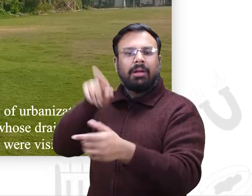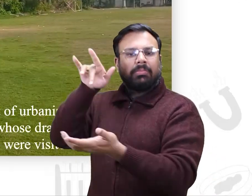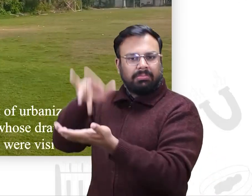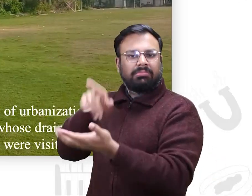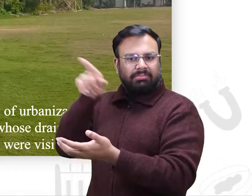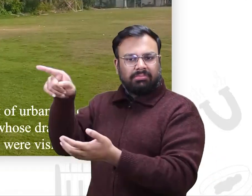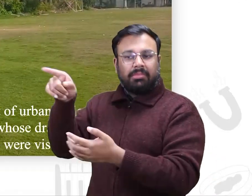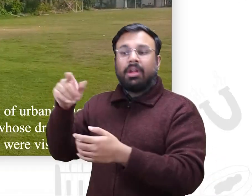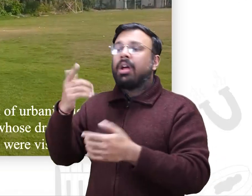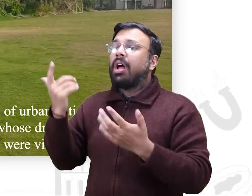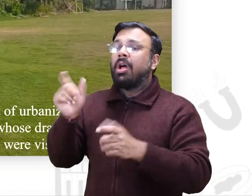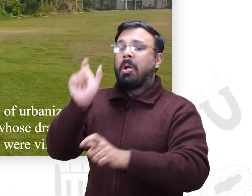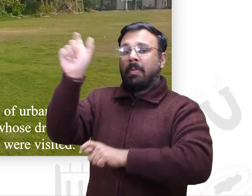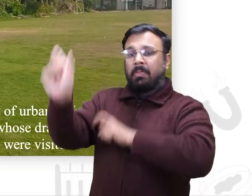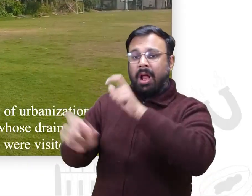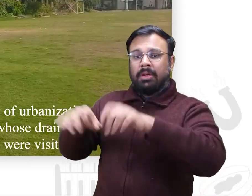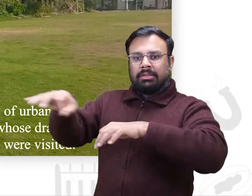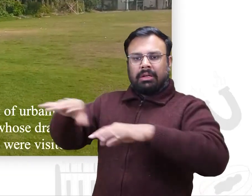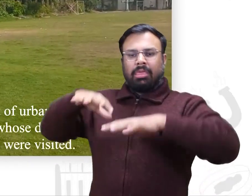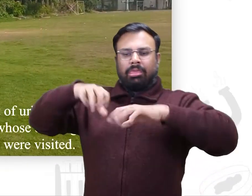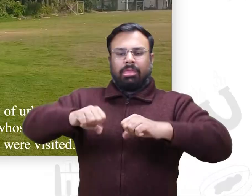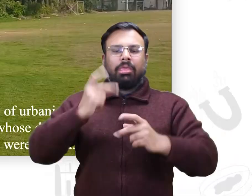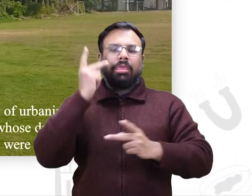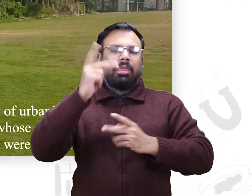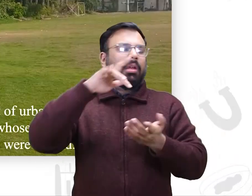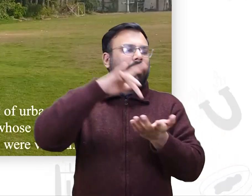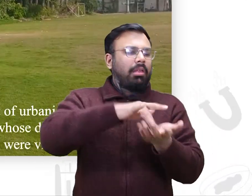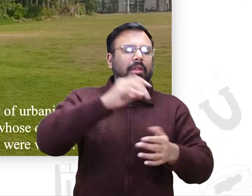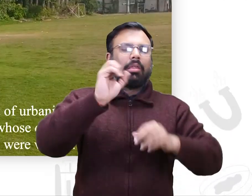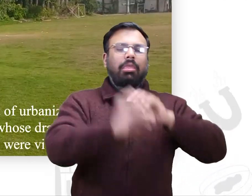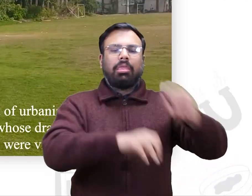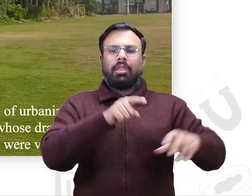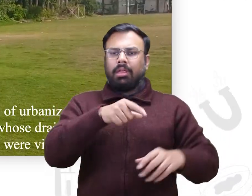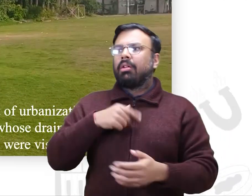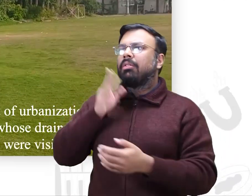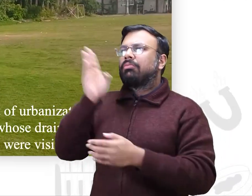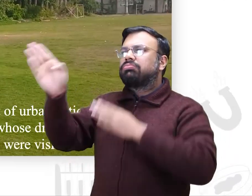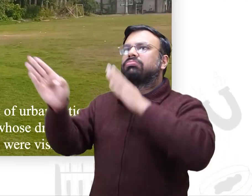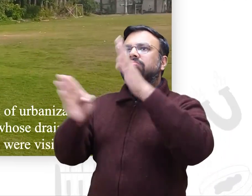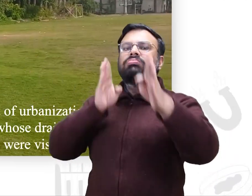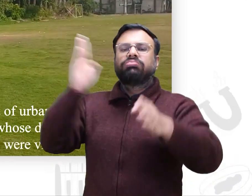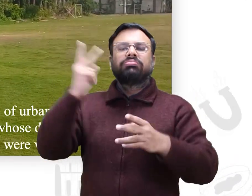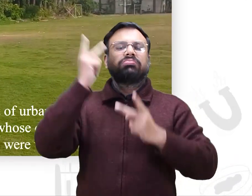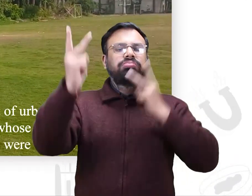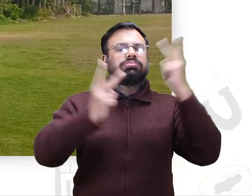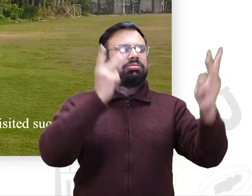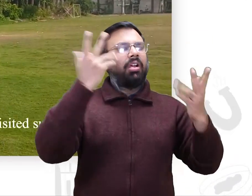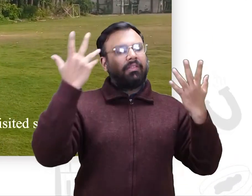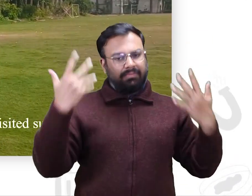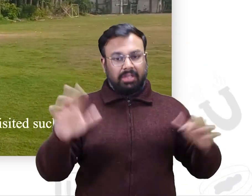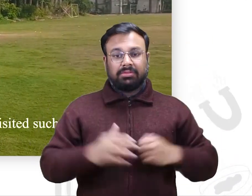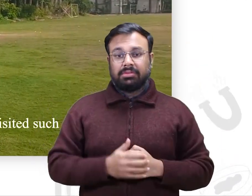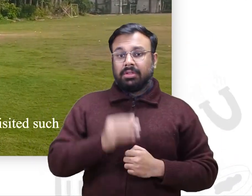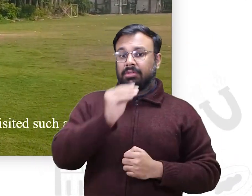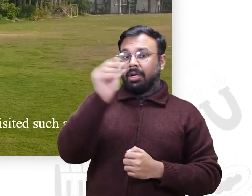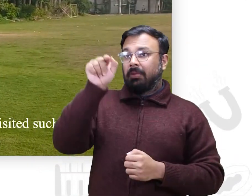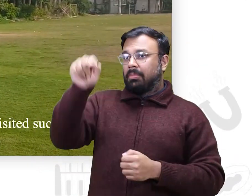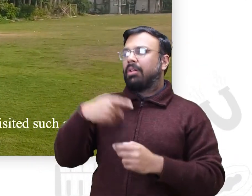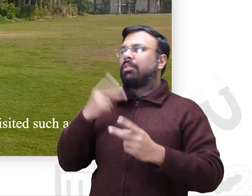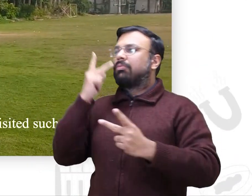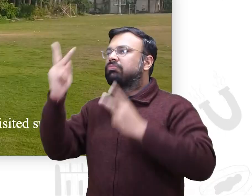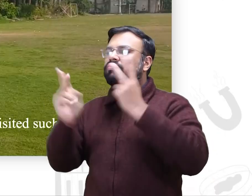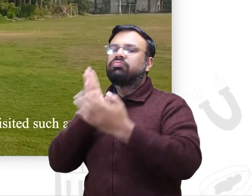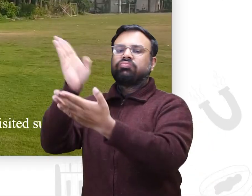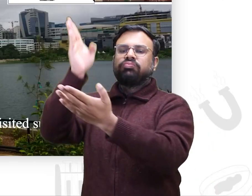Hyderabad, those drainage basins were dominated by urban centers, were visited. Some of the lakes we have